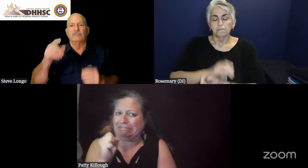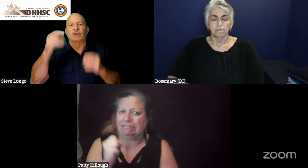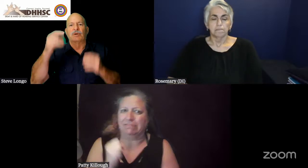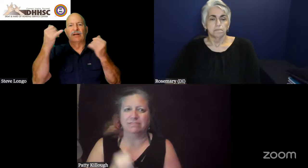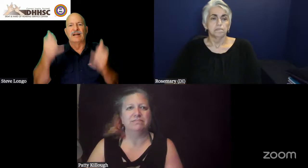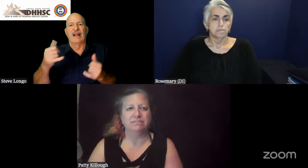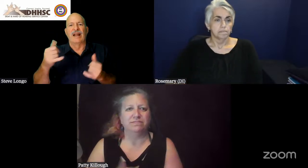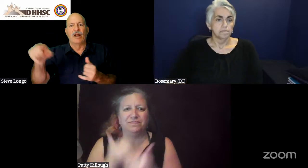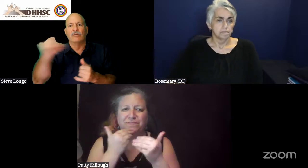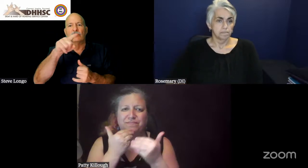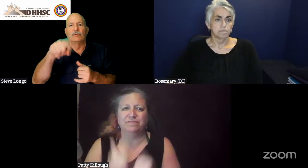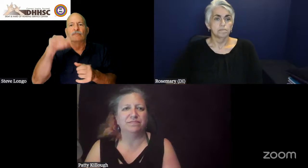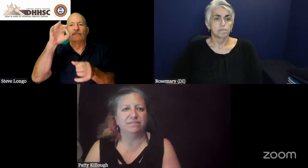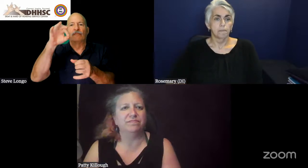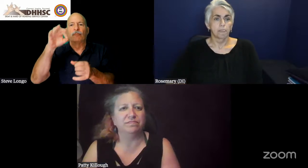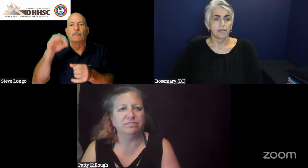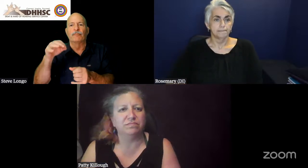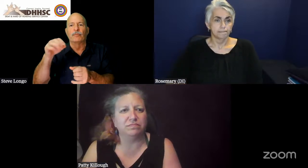vote.